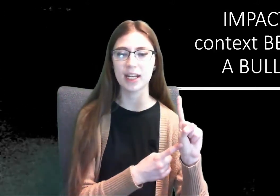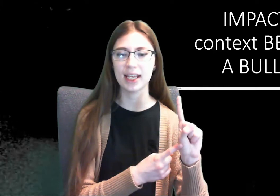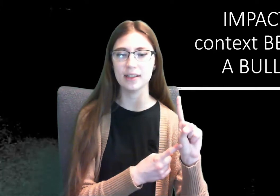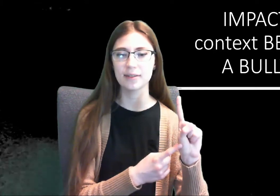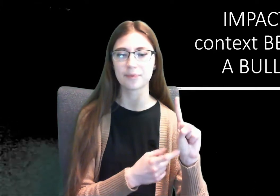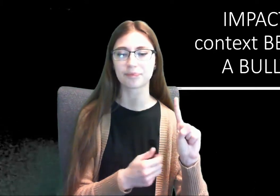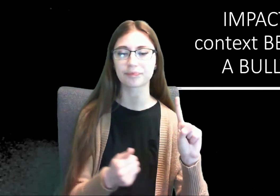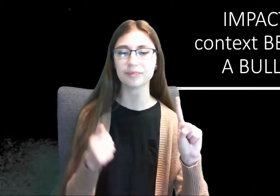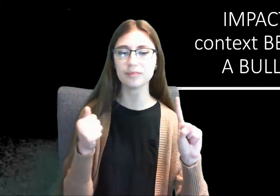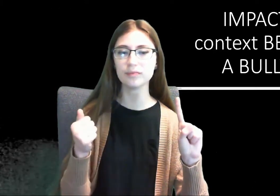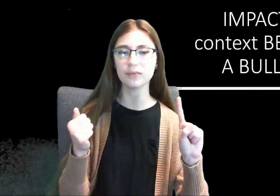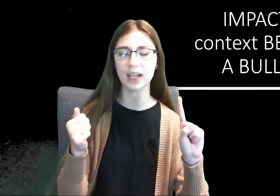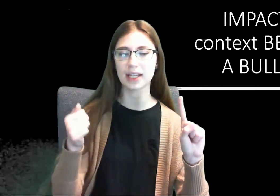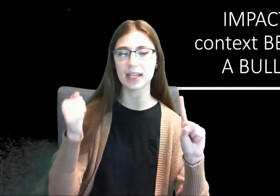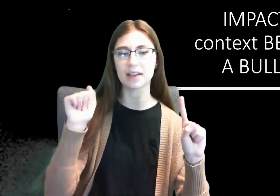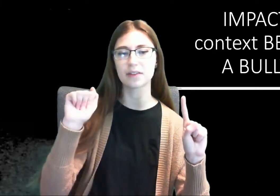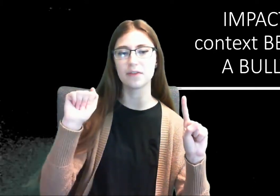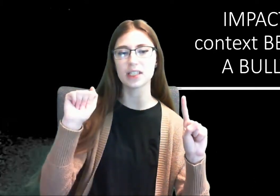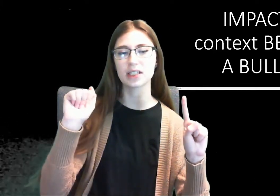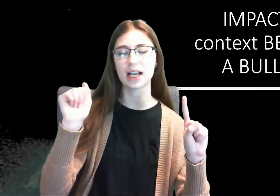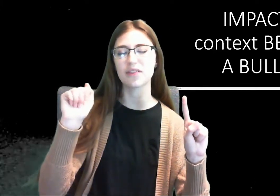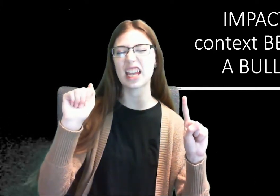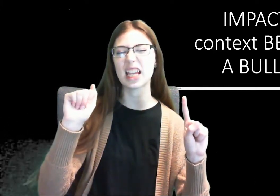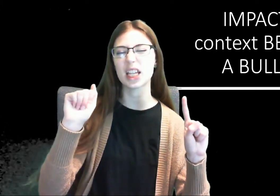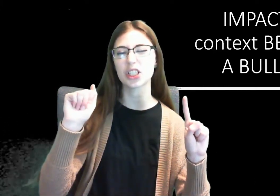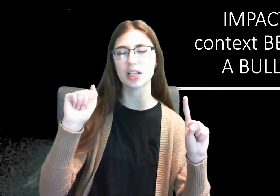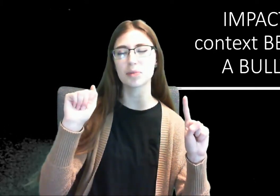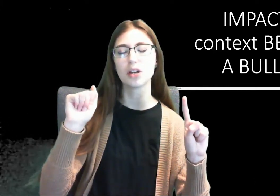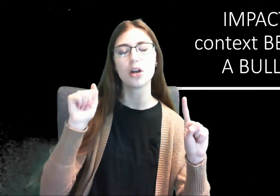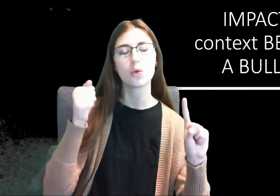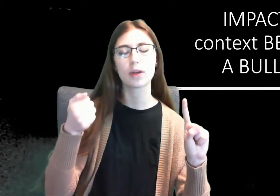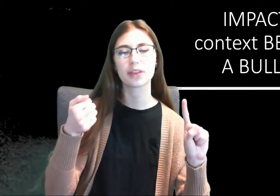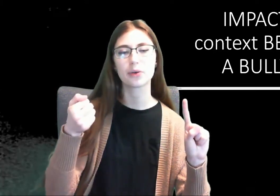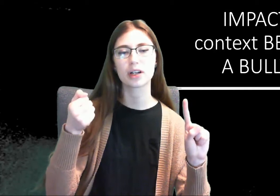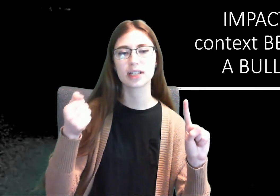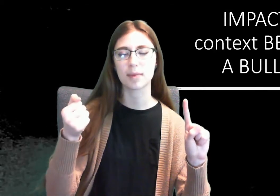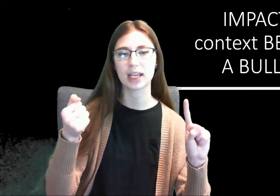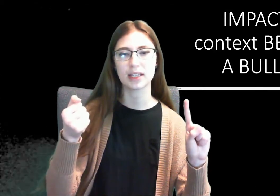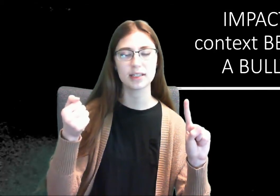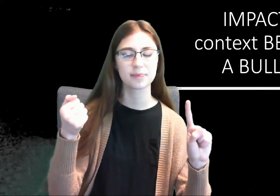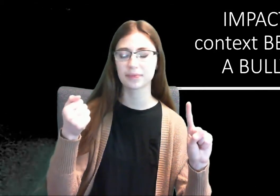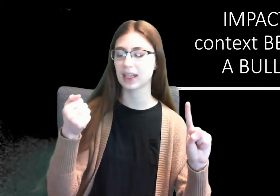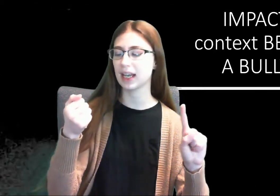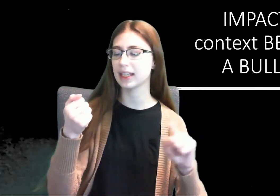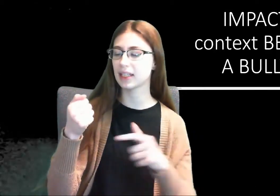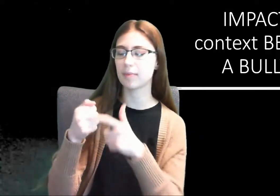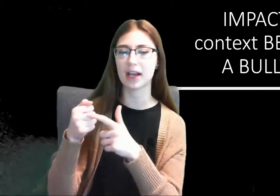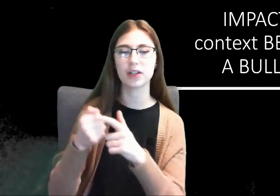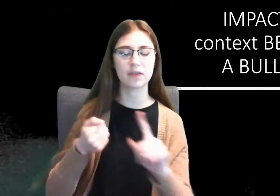hand and a fist or kind of an A handshake with your dominant hand. And then the back of your fingers